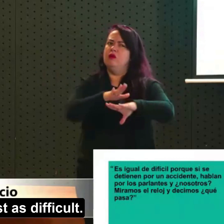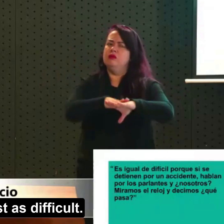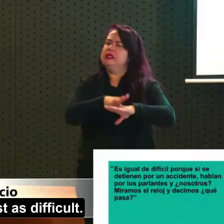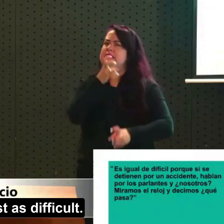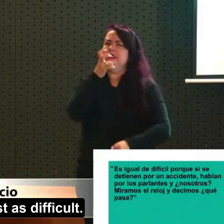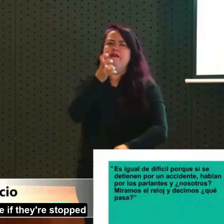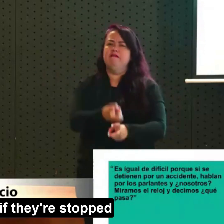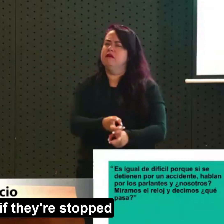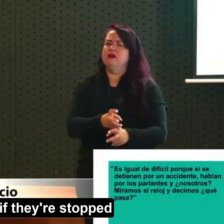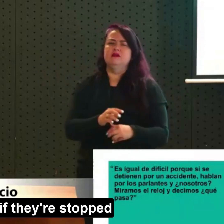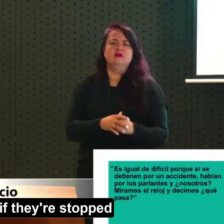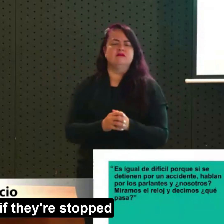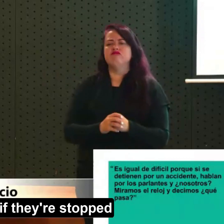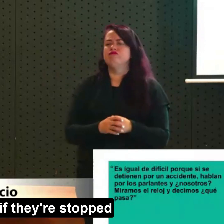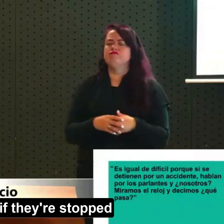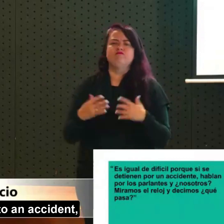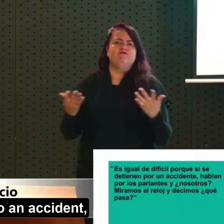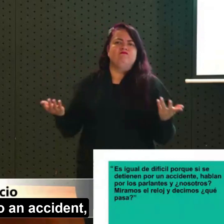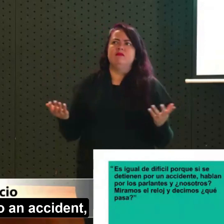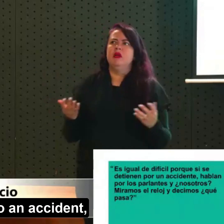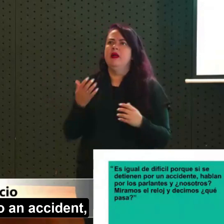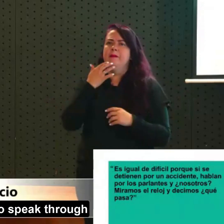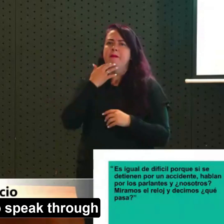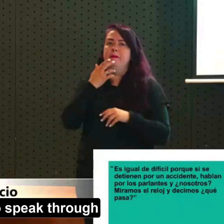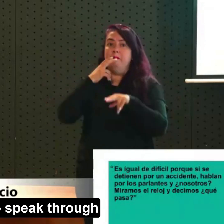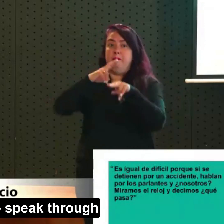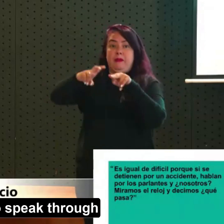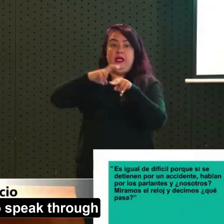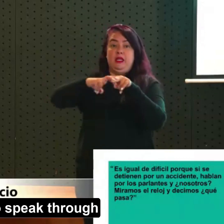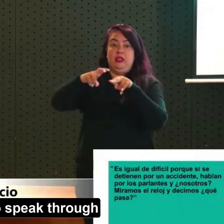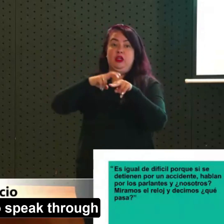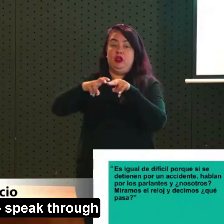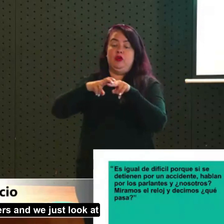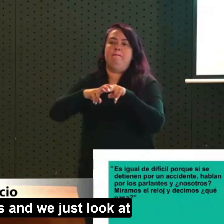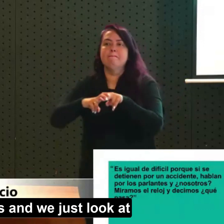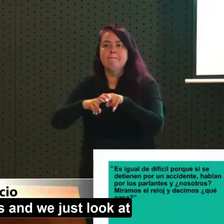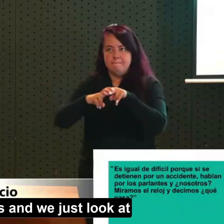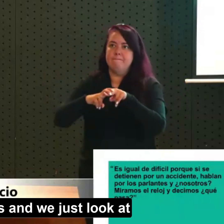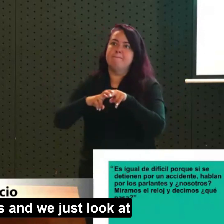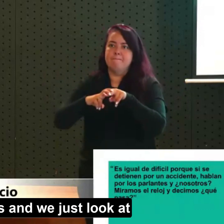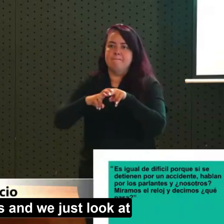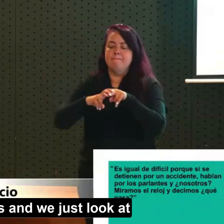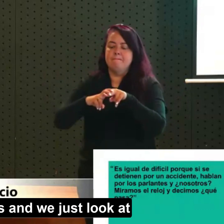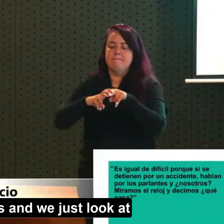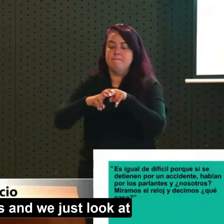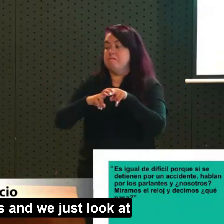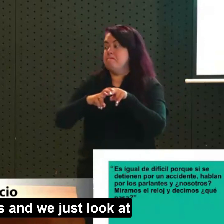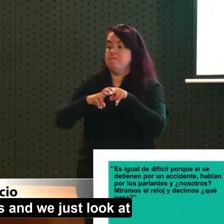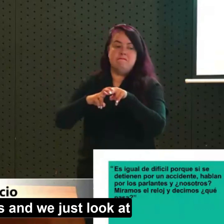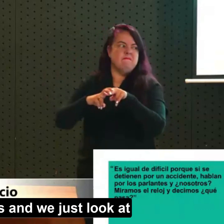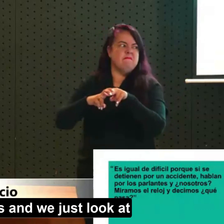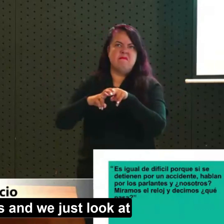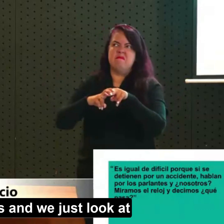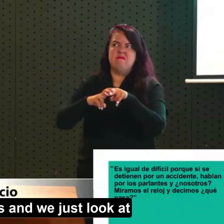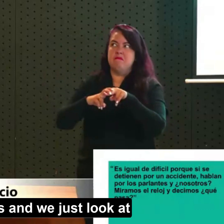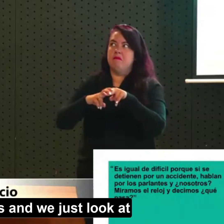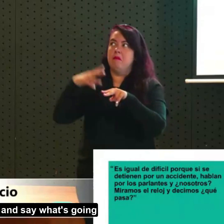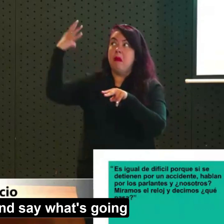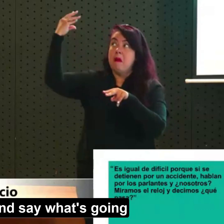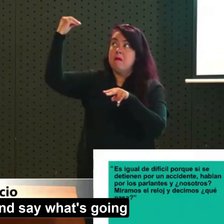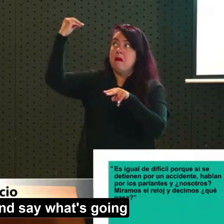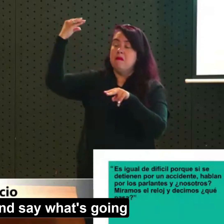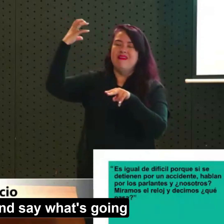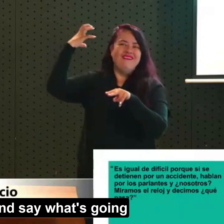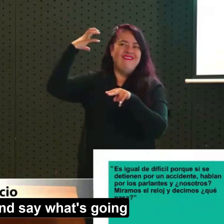it is just as difficult because if they stop due to an accident, they speak through the speakers, and we just look